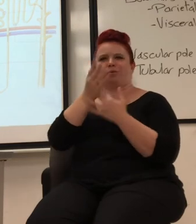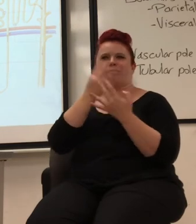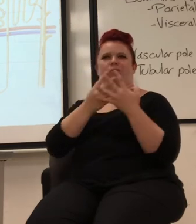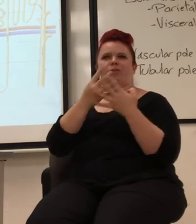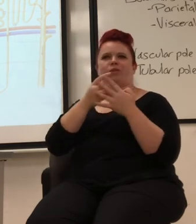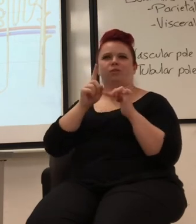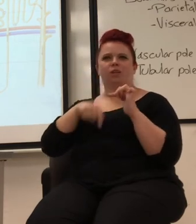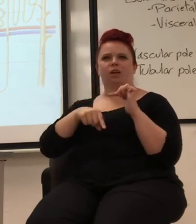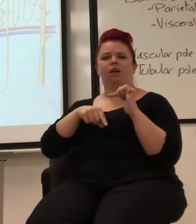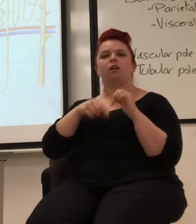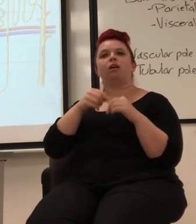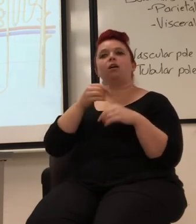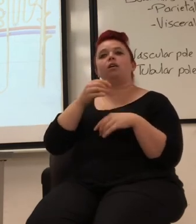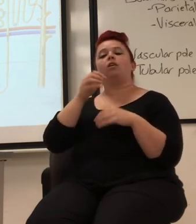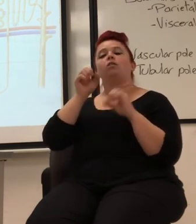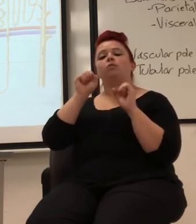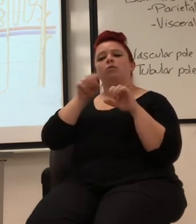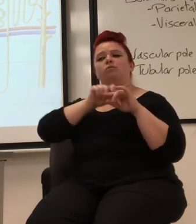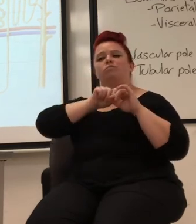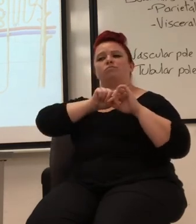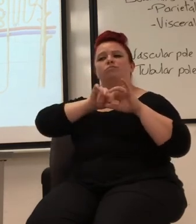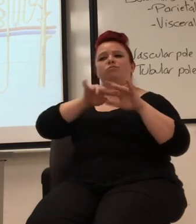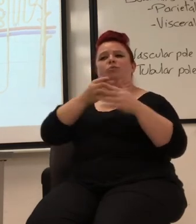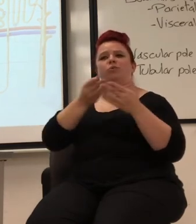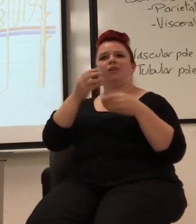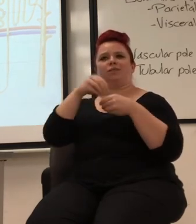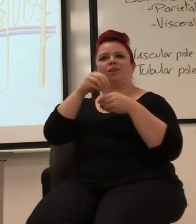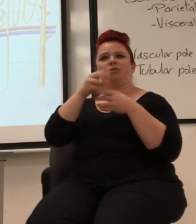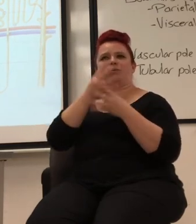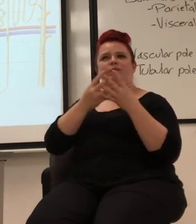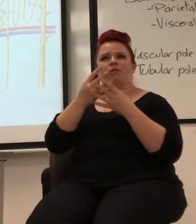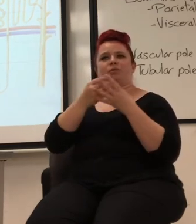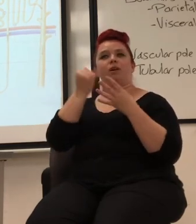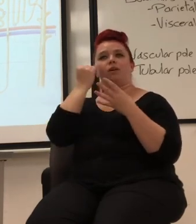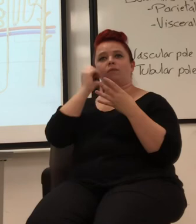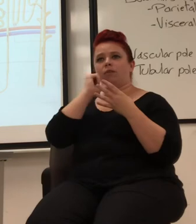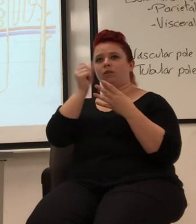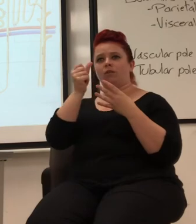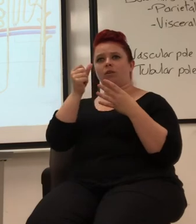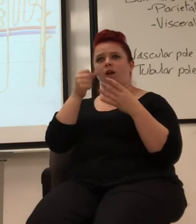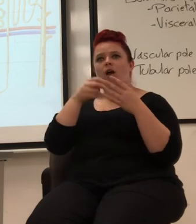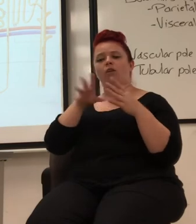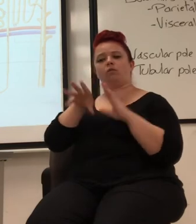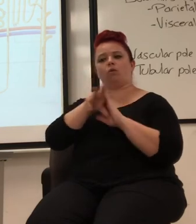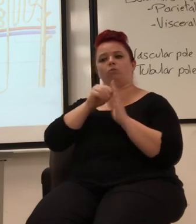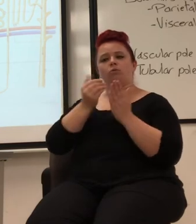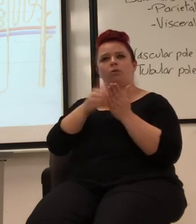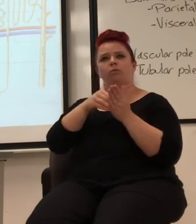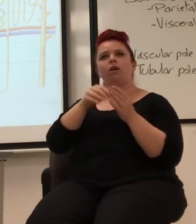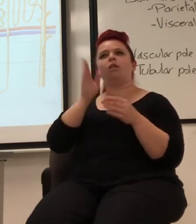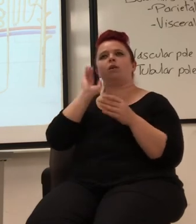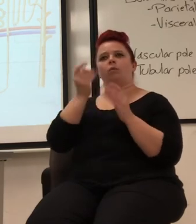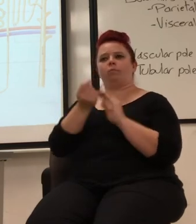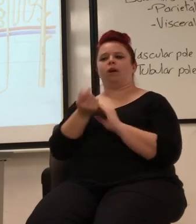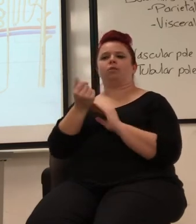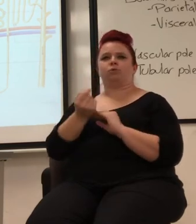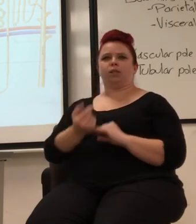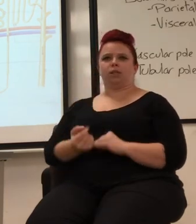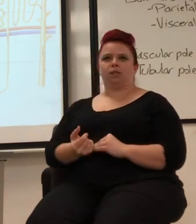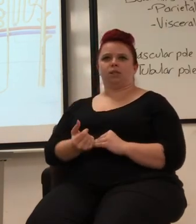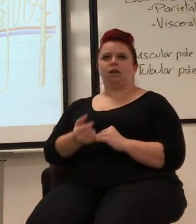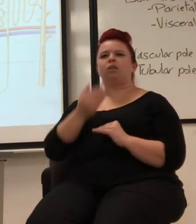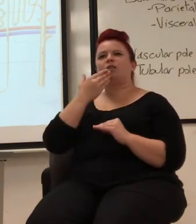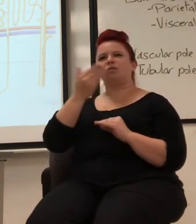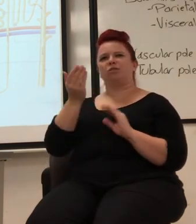are secreted into the filtrate. And if they're not reabsorbed, they're excreted. You know, there's a good analogy that's used for